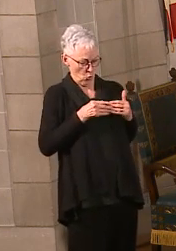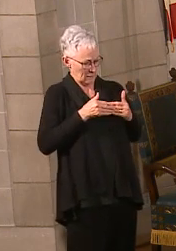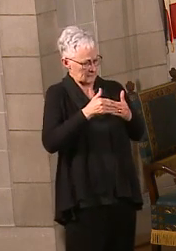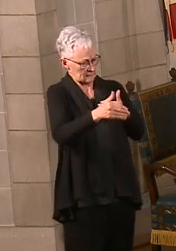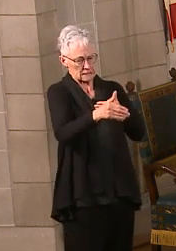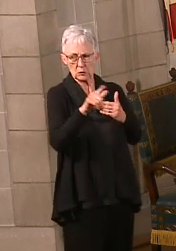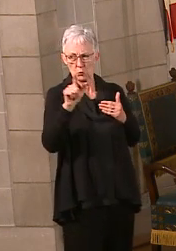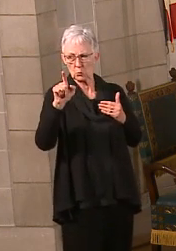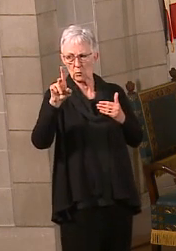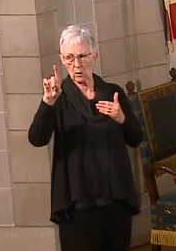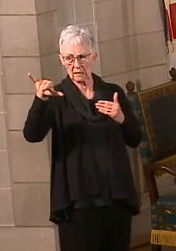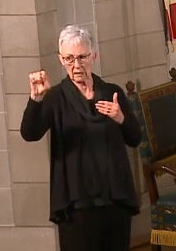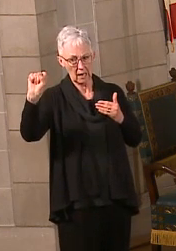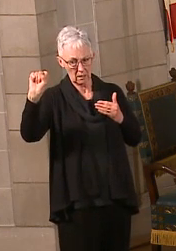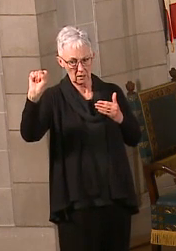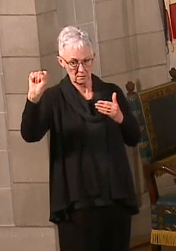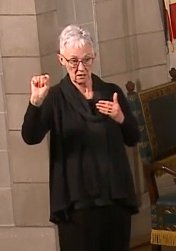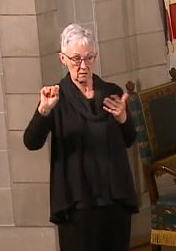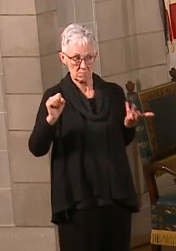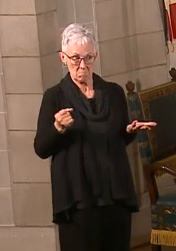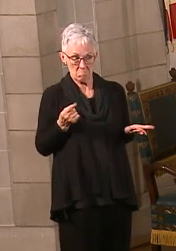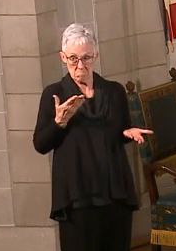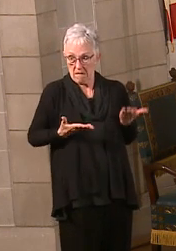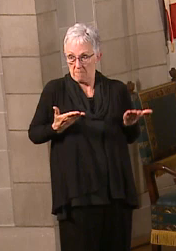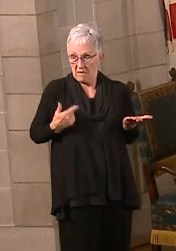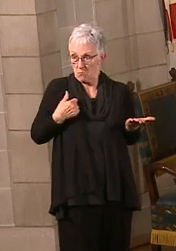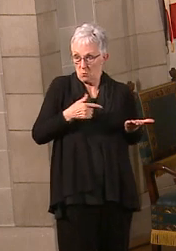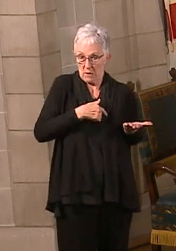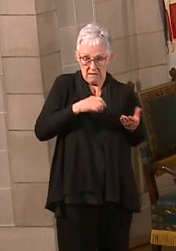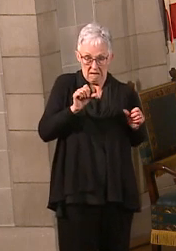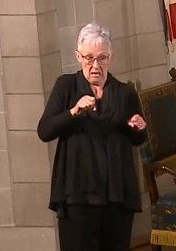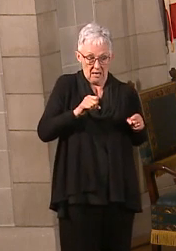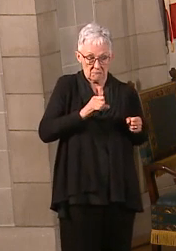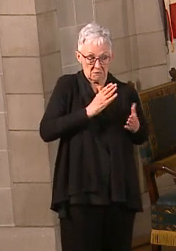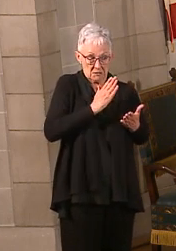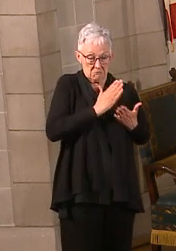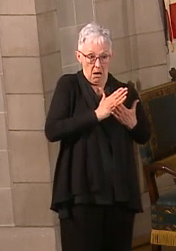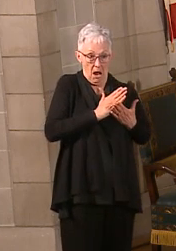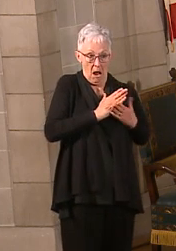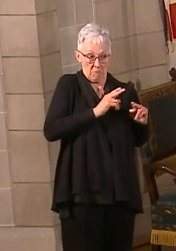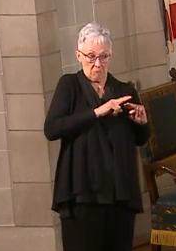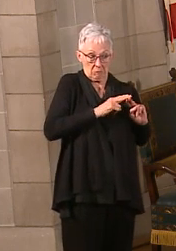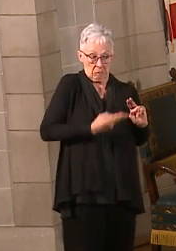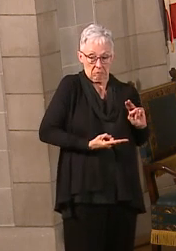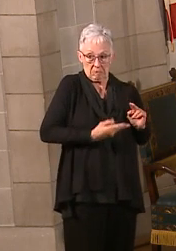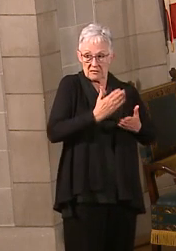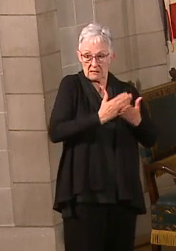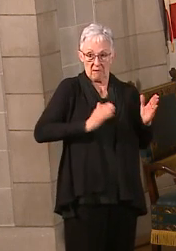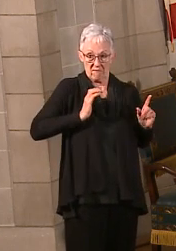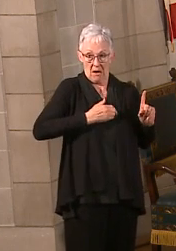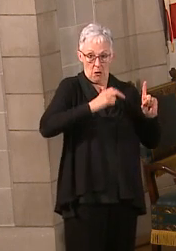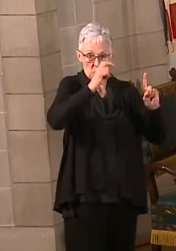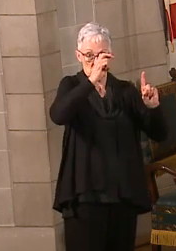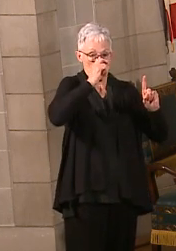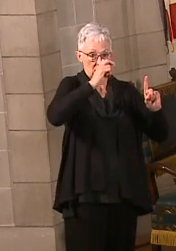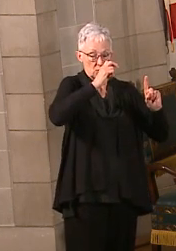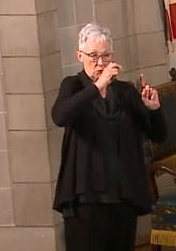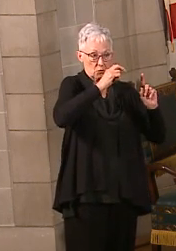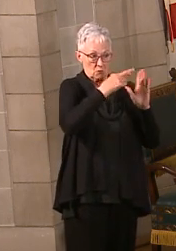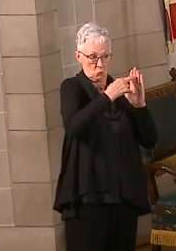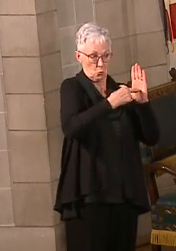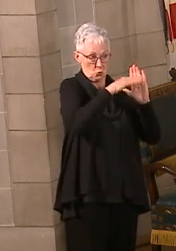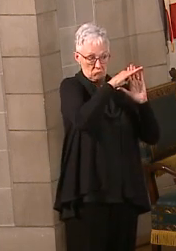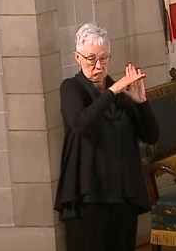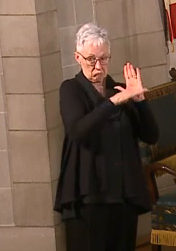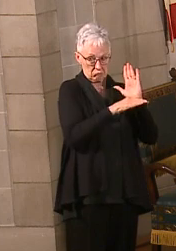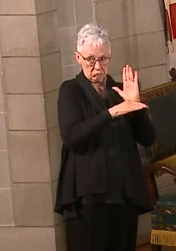going to peak the last week of April. So if everybody does all these things, we should really knock this virus down. Now, we are going to reevaluate